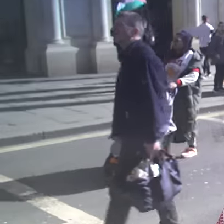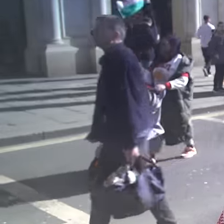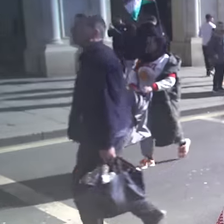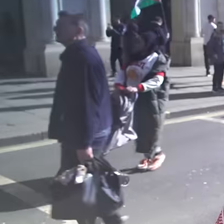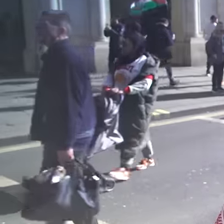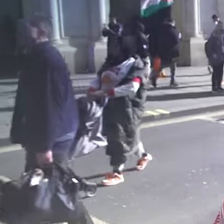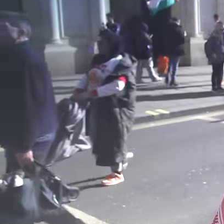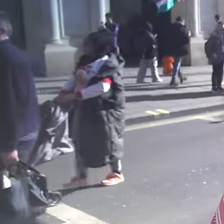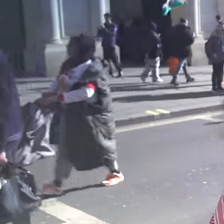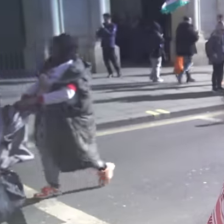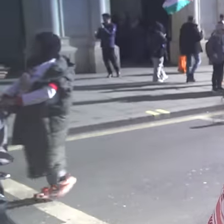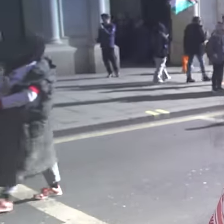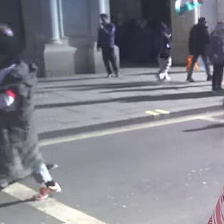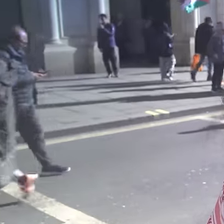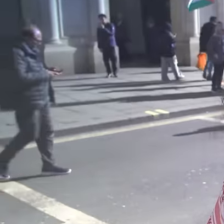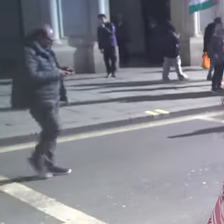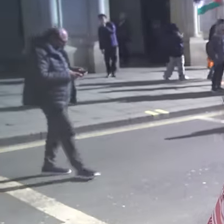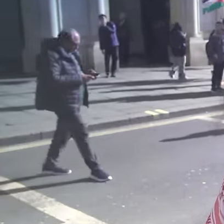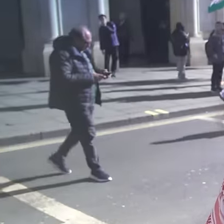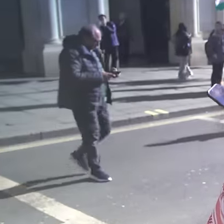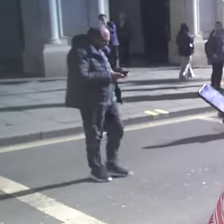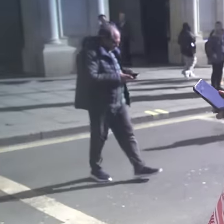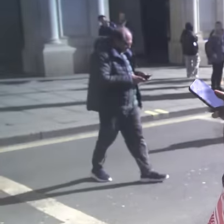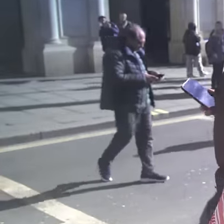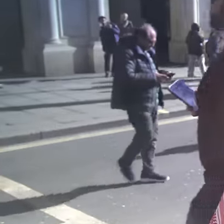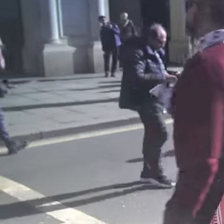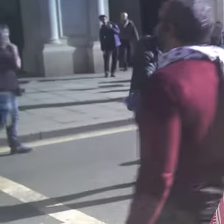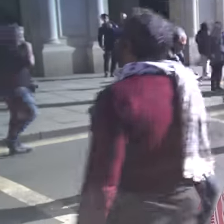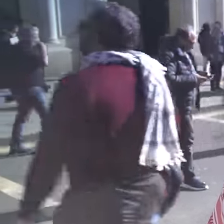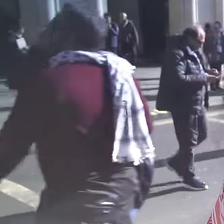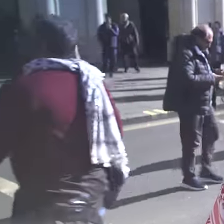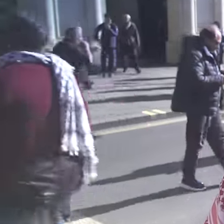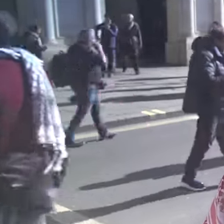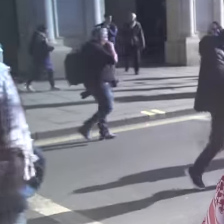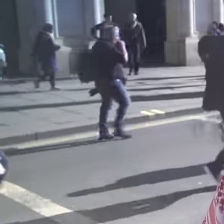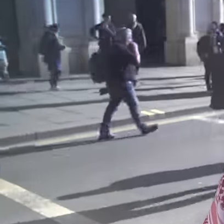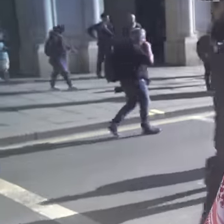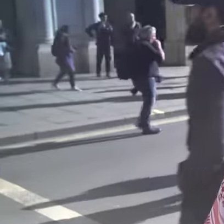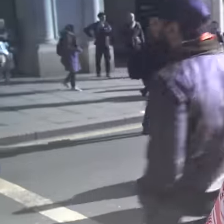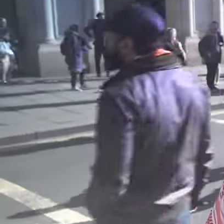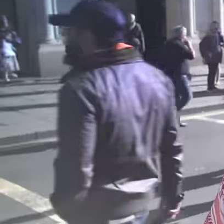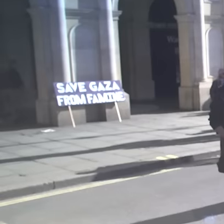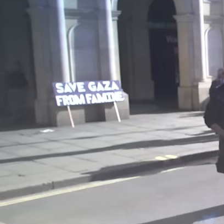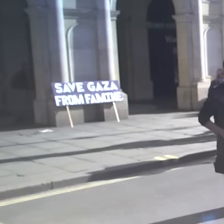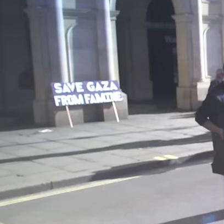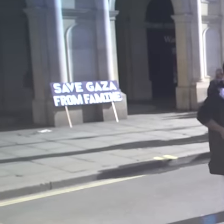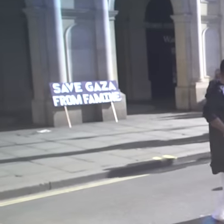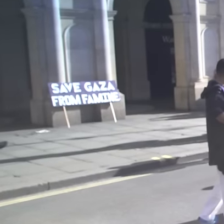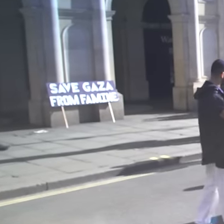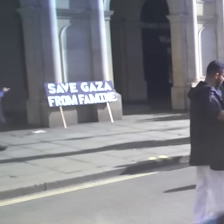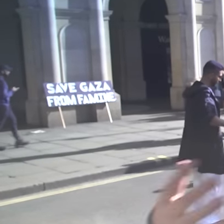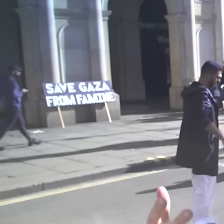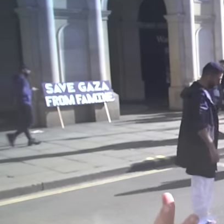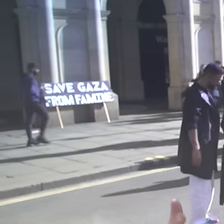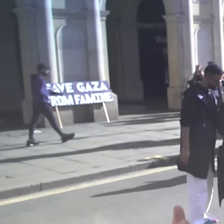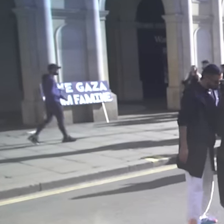Palestine and Palestine is completely liberated by complete and total means, by any means necessary. Today, my